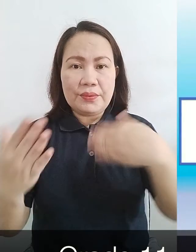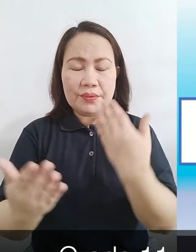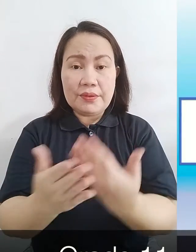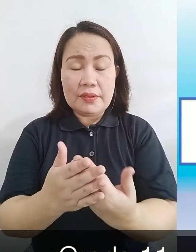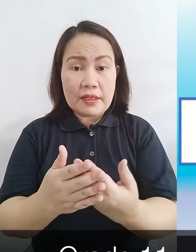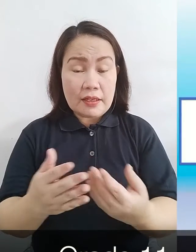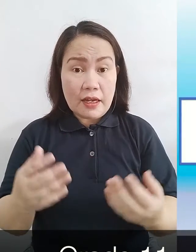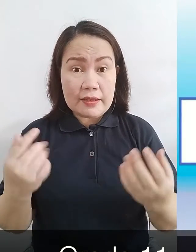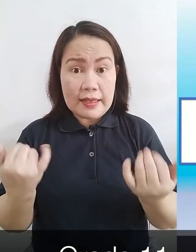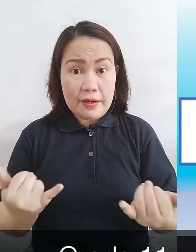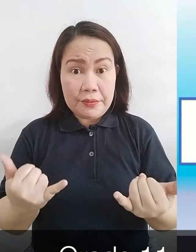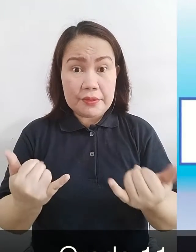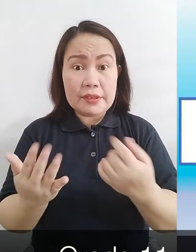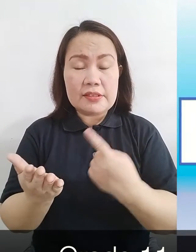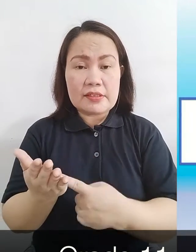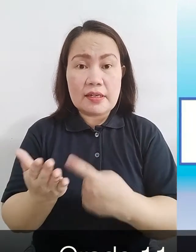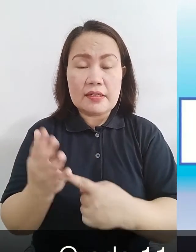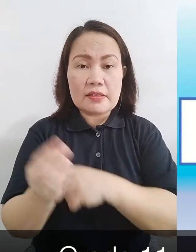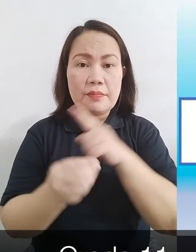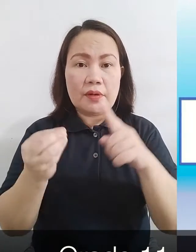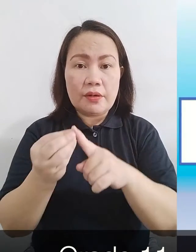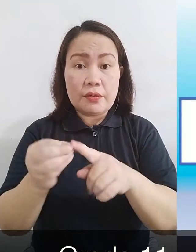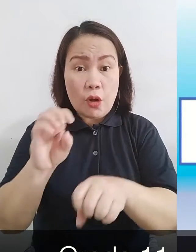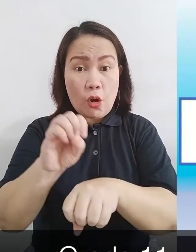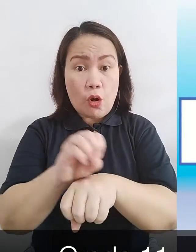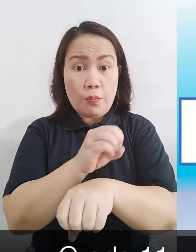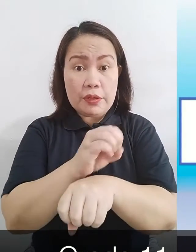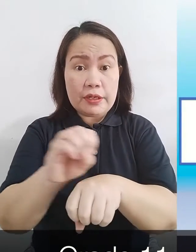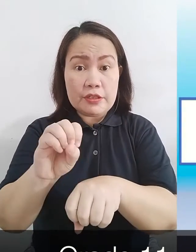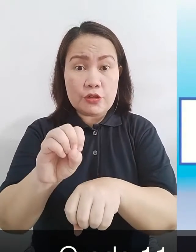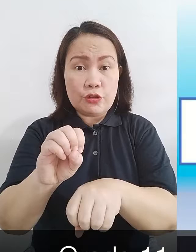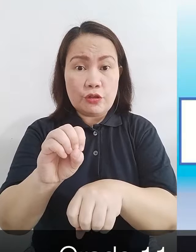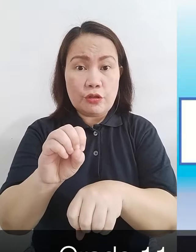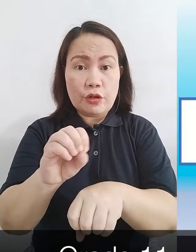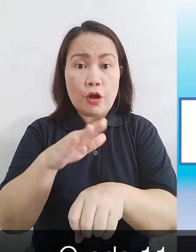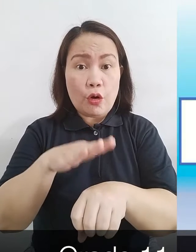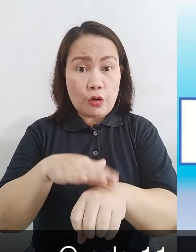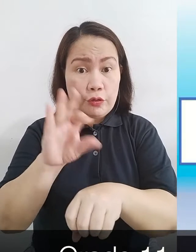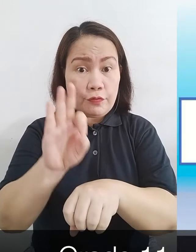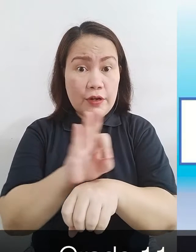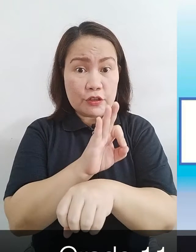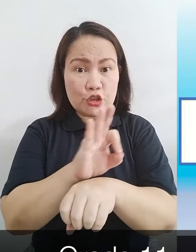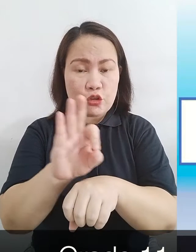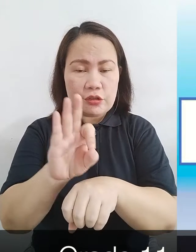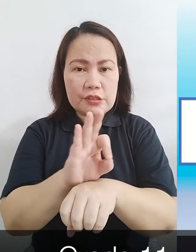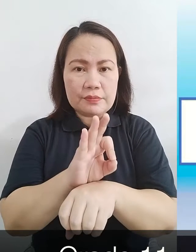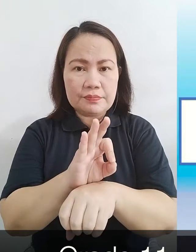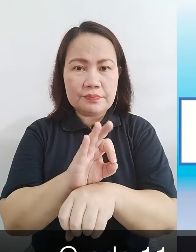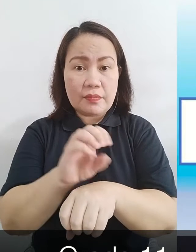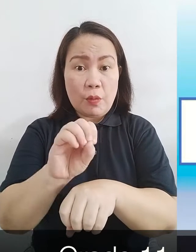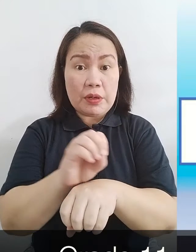Hello kawamat! So, ang i-discuss natin ngayon ay tungkol sa operation and functions.